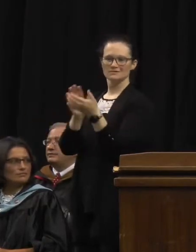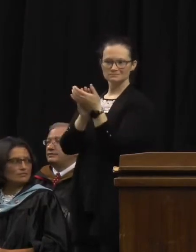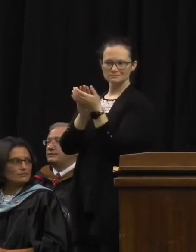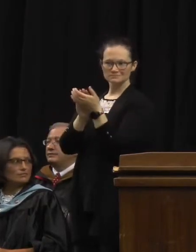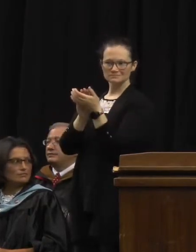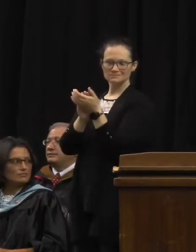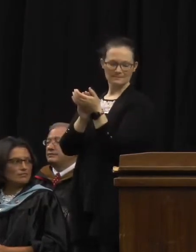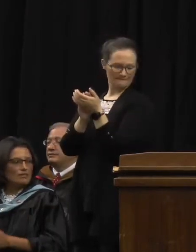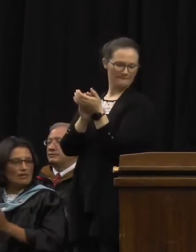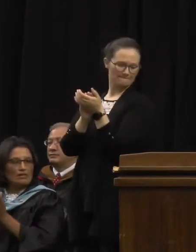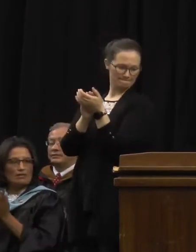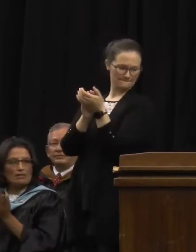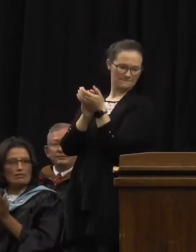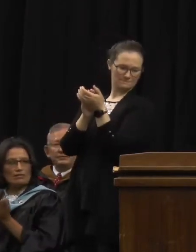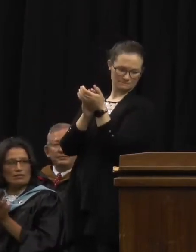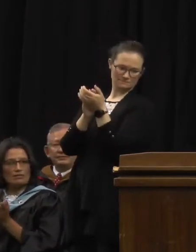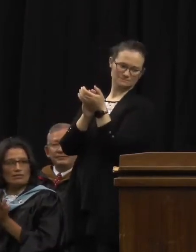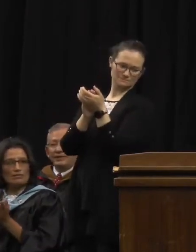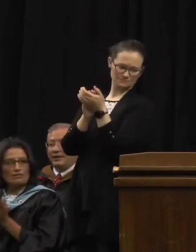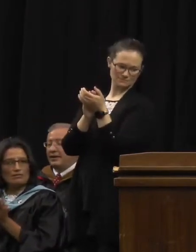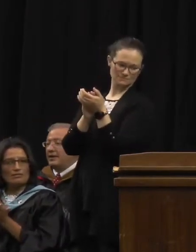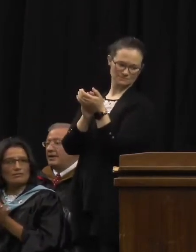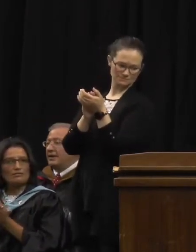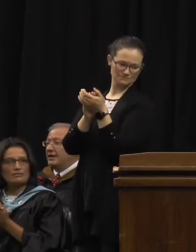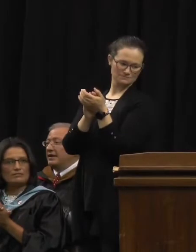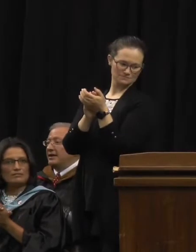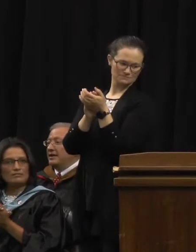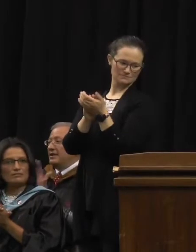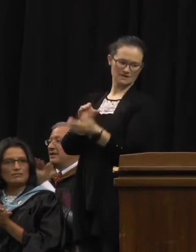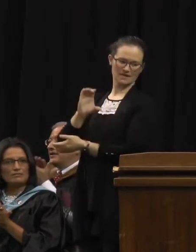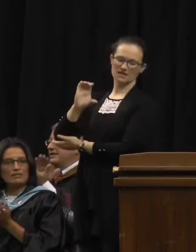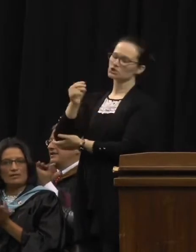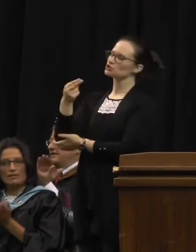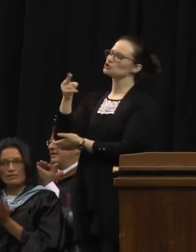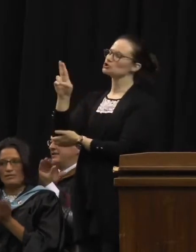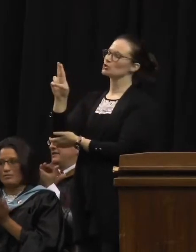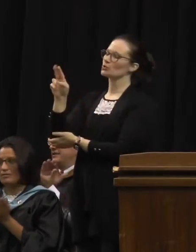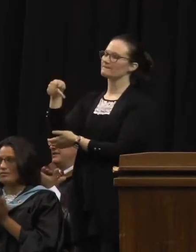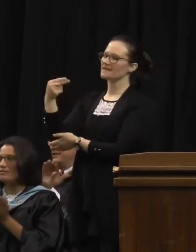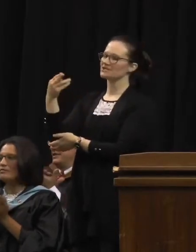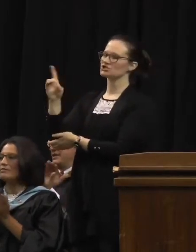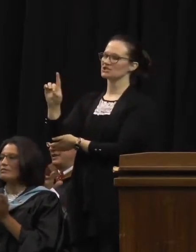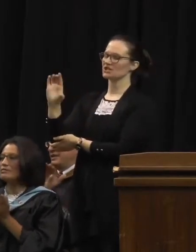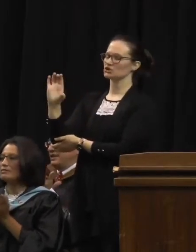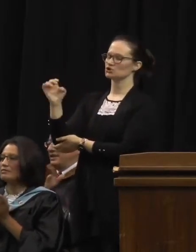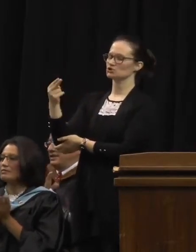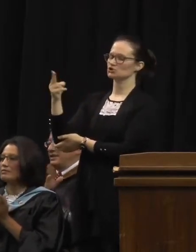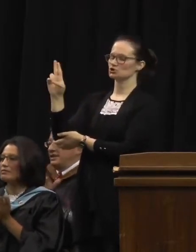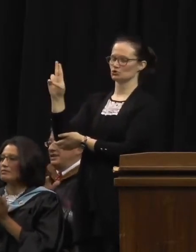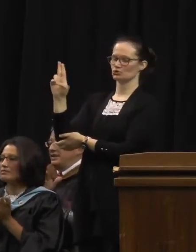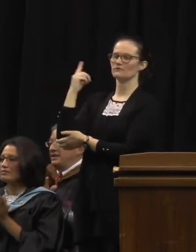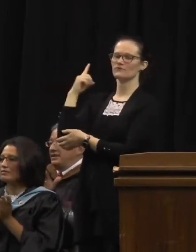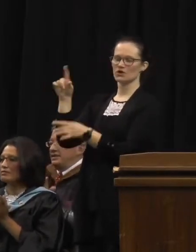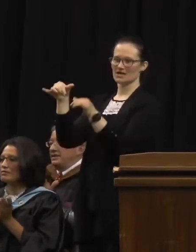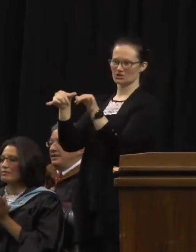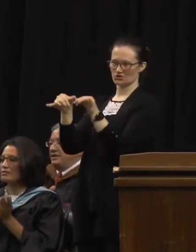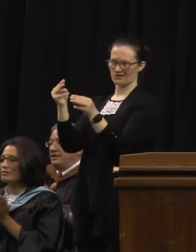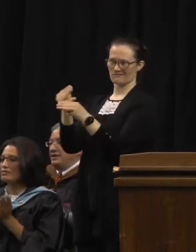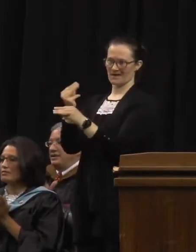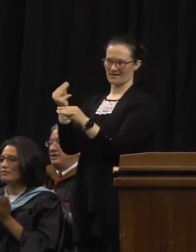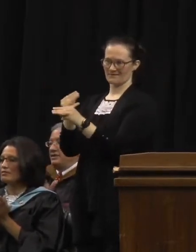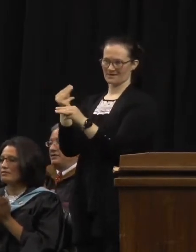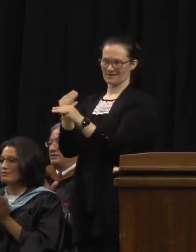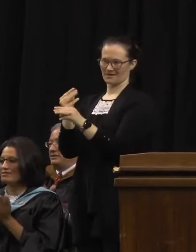Chu, Professor and Science Department Chair in the Science, Engineering, and